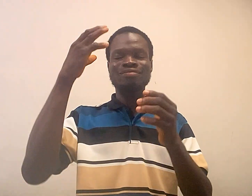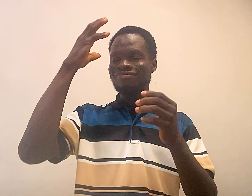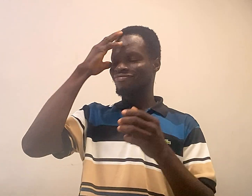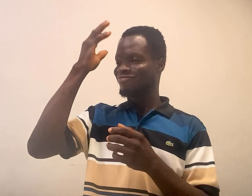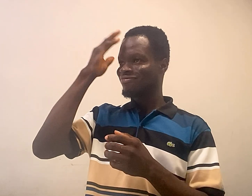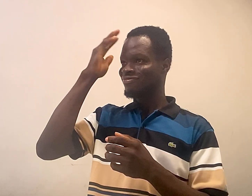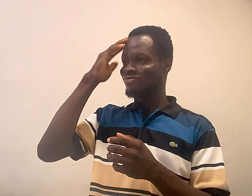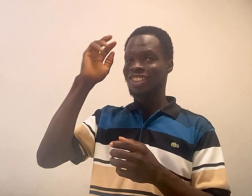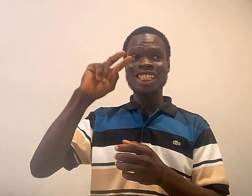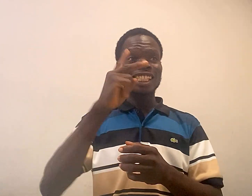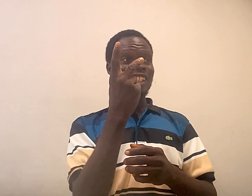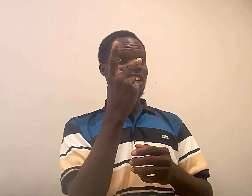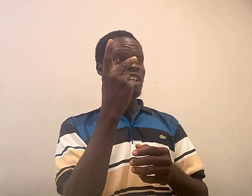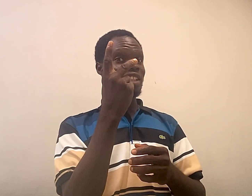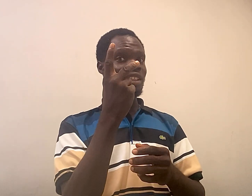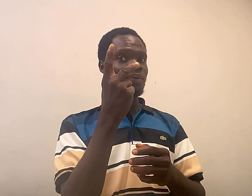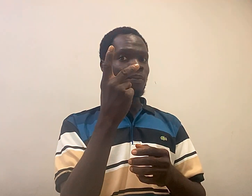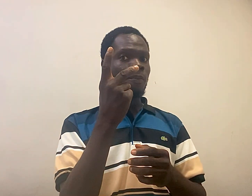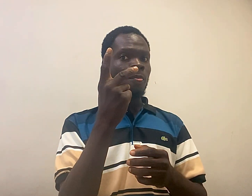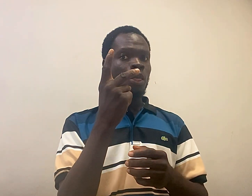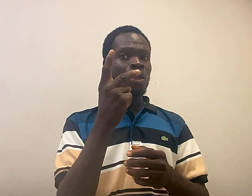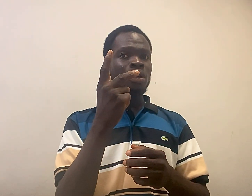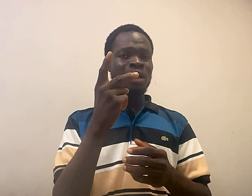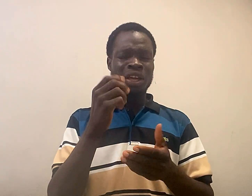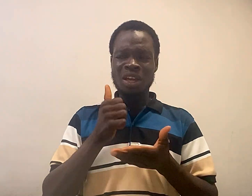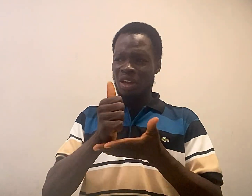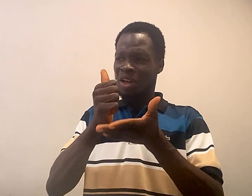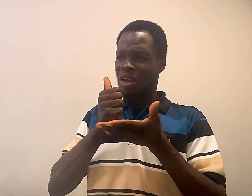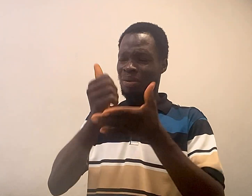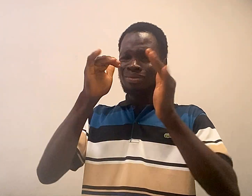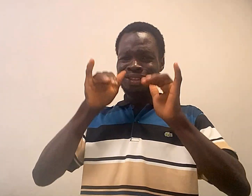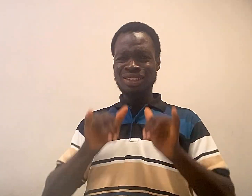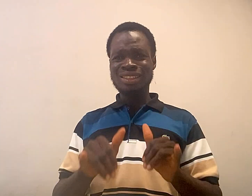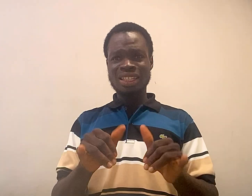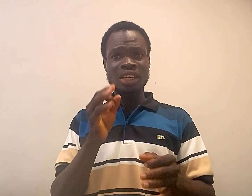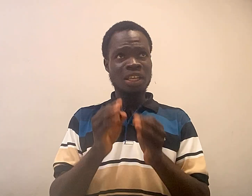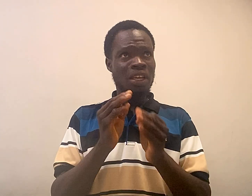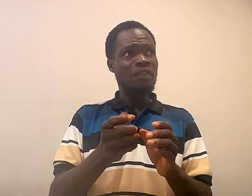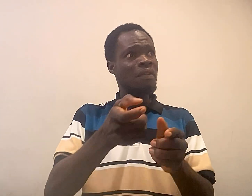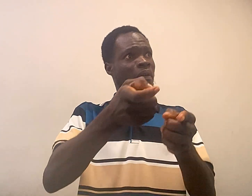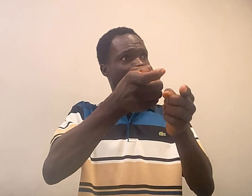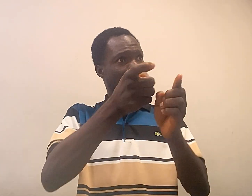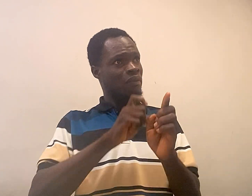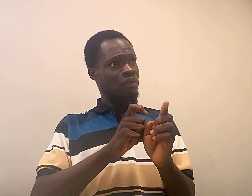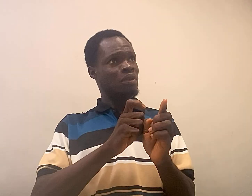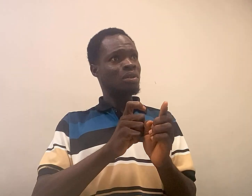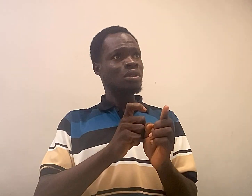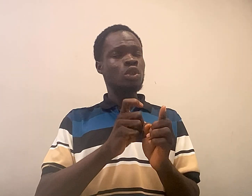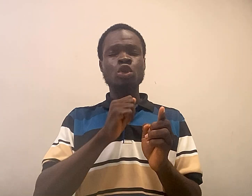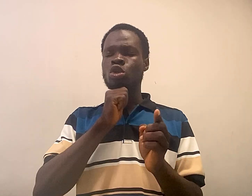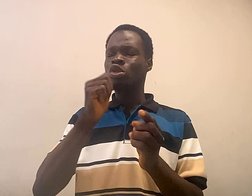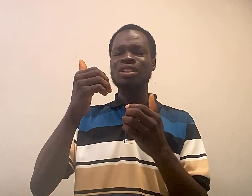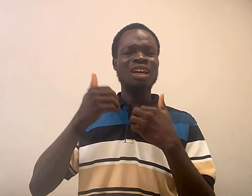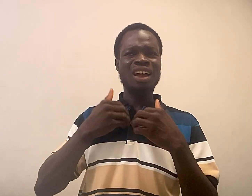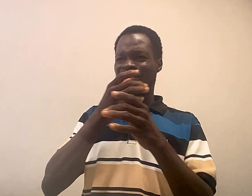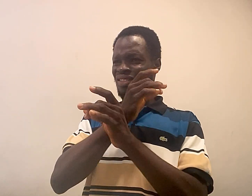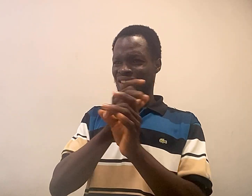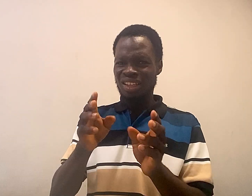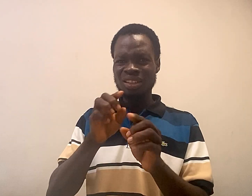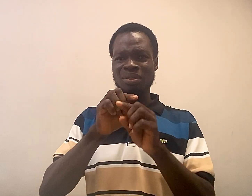one, harder to survive. When I came back from France, I had nothing but medals I didn't ask for, and nightmares